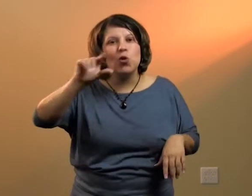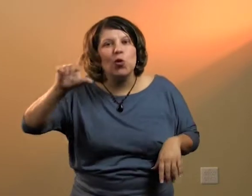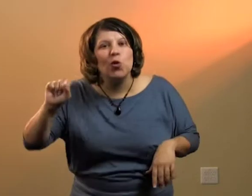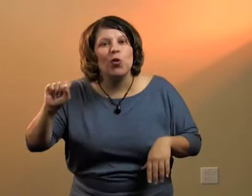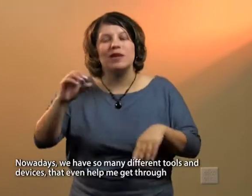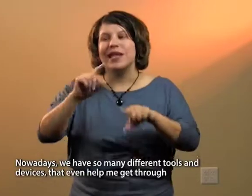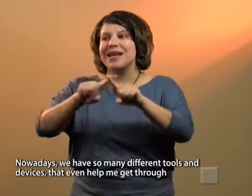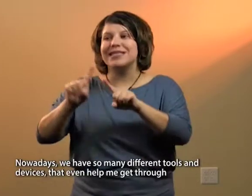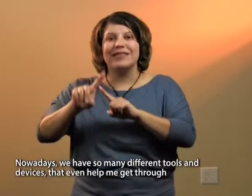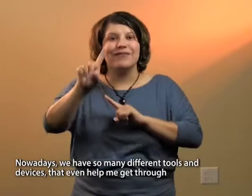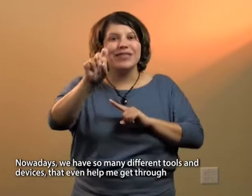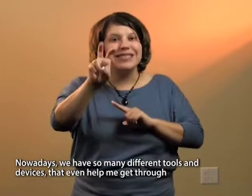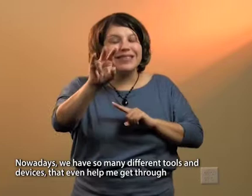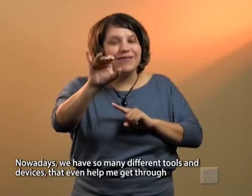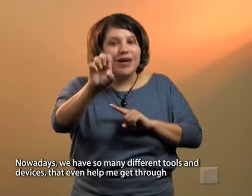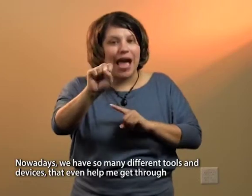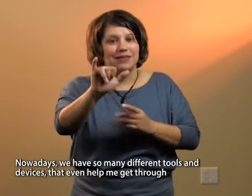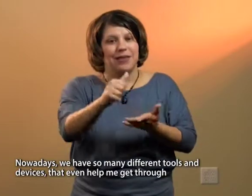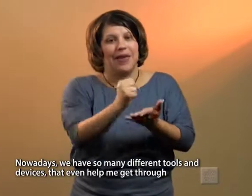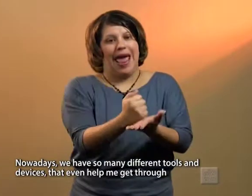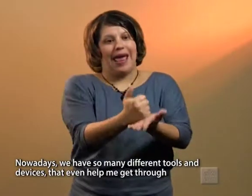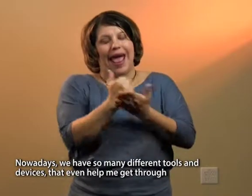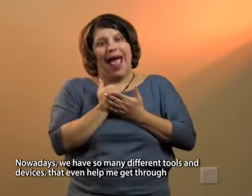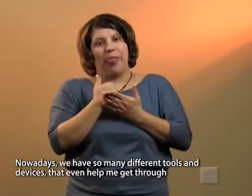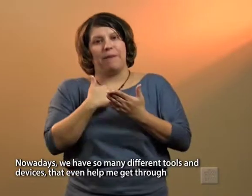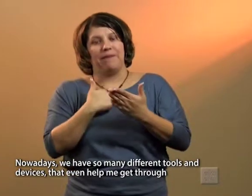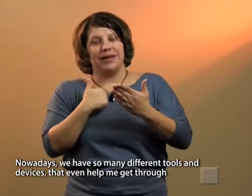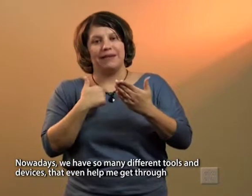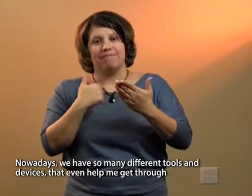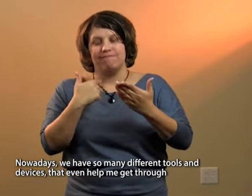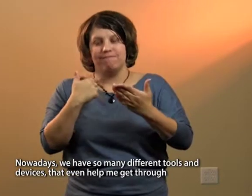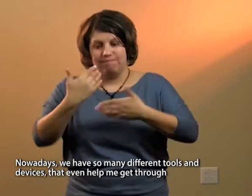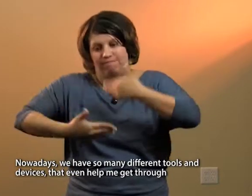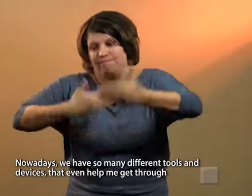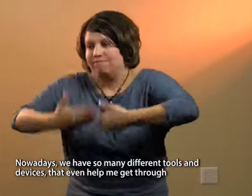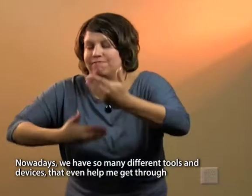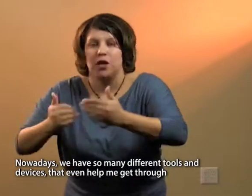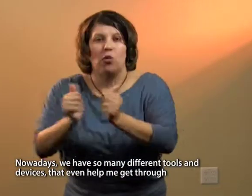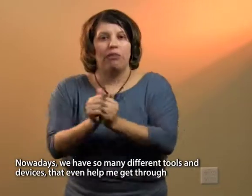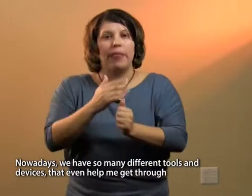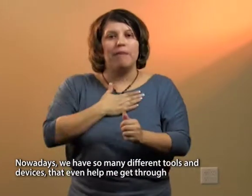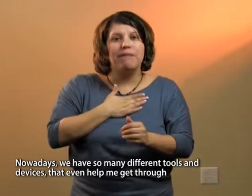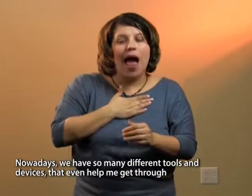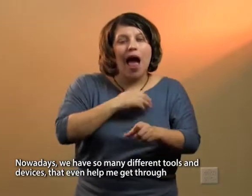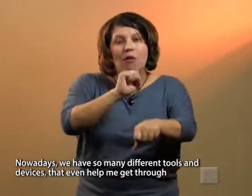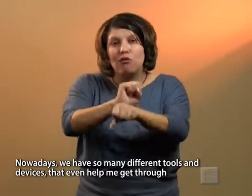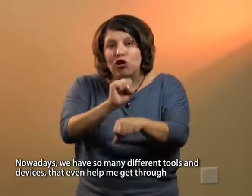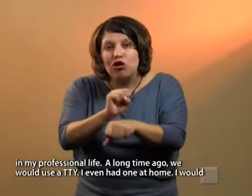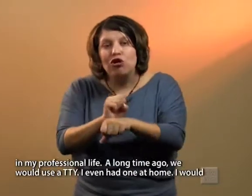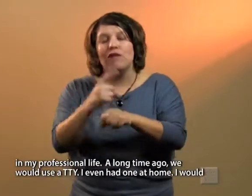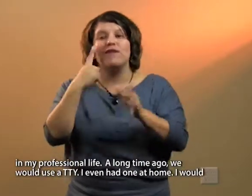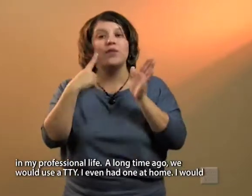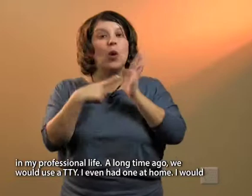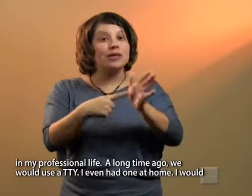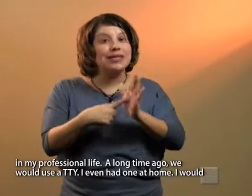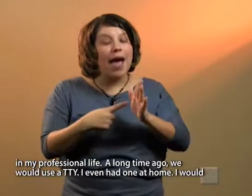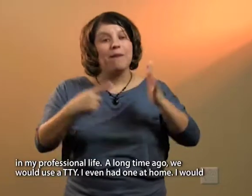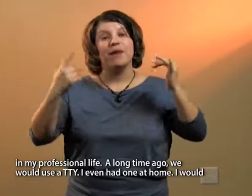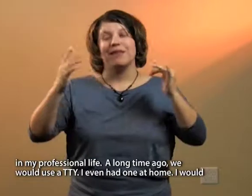so nowadays we have so many different tools and devices that even help me get through in my professional